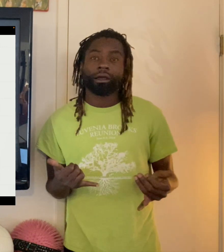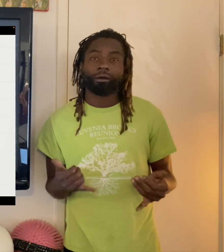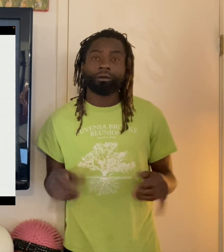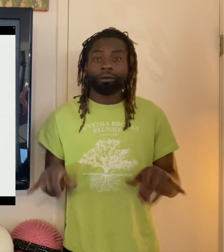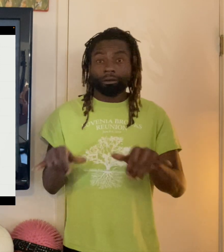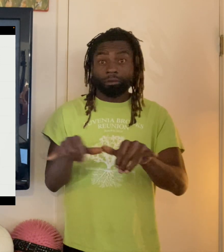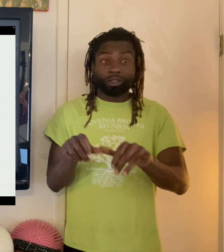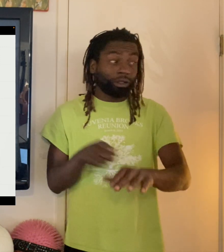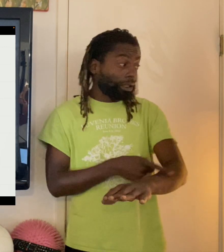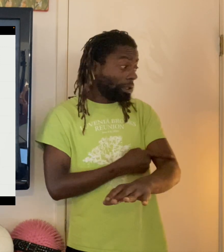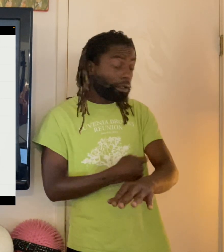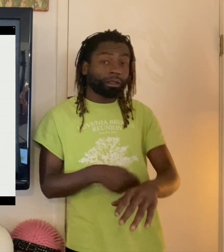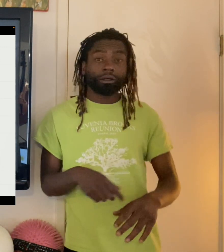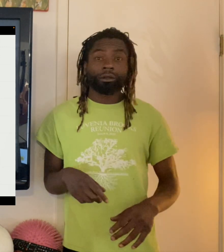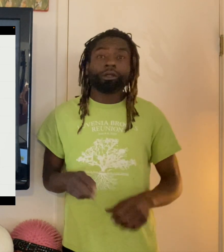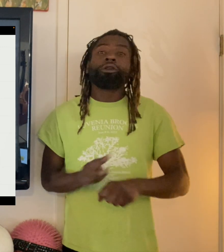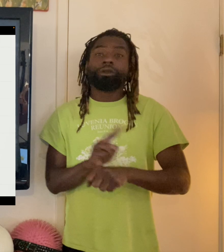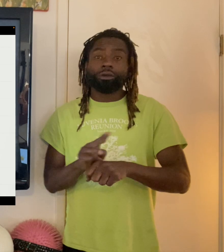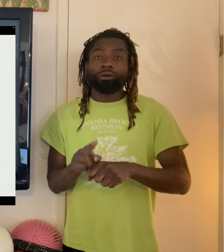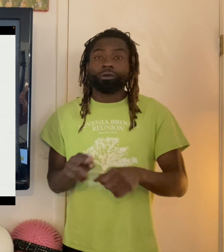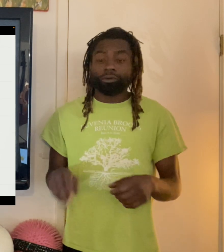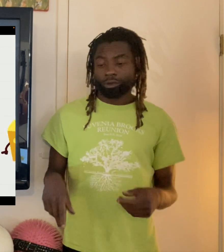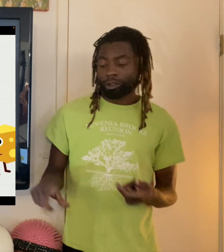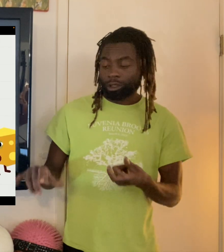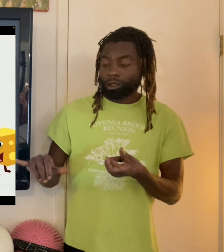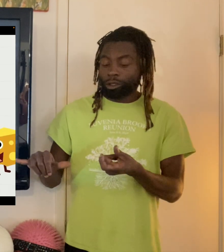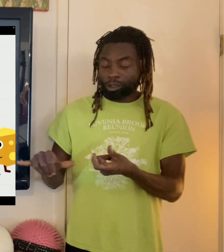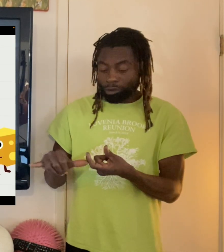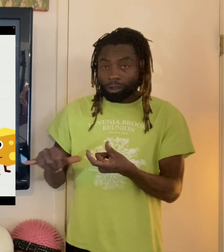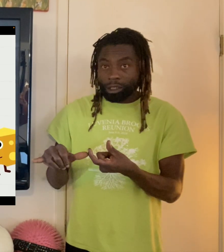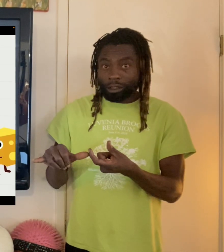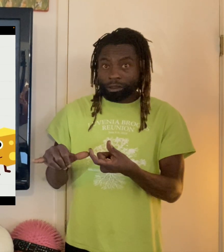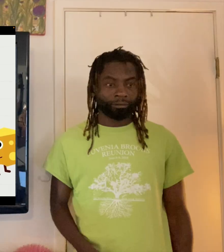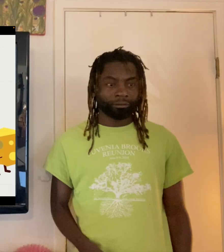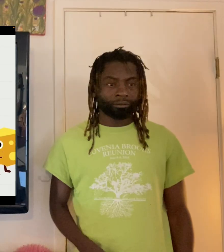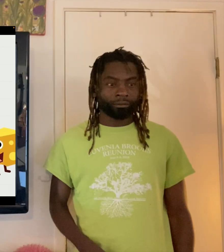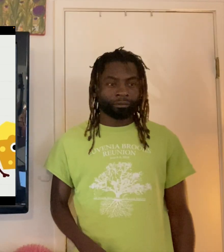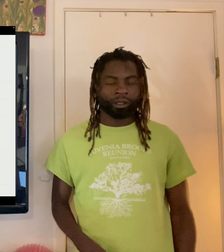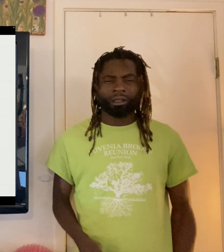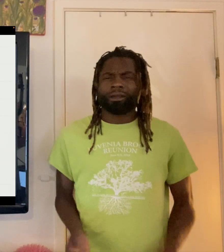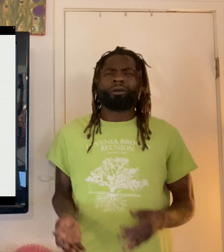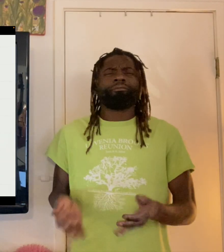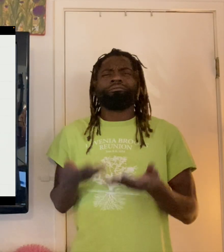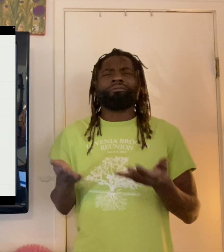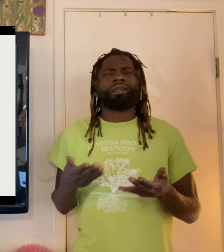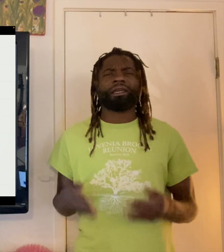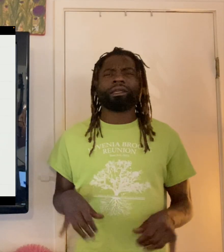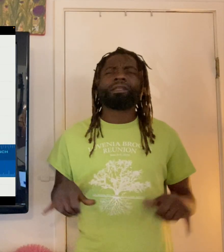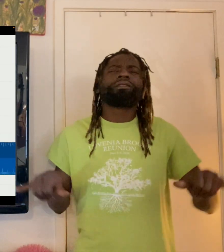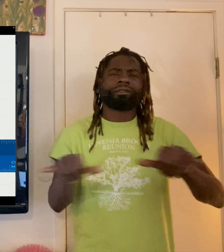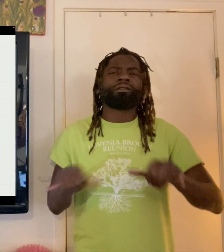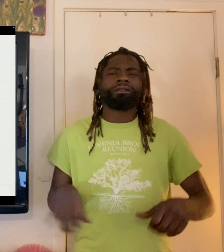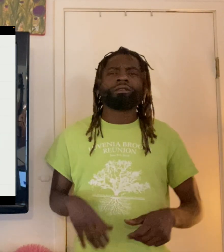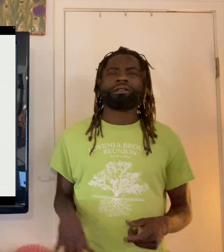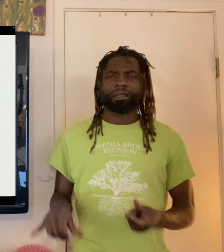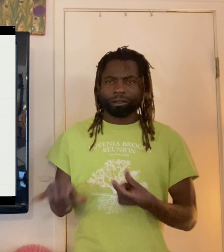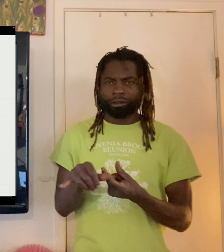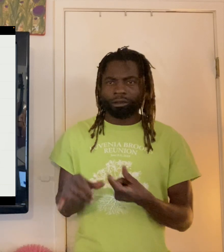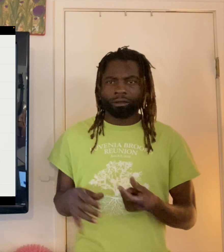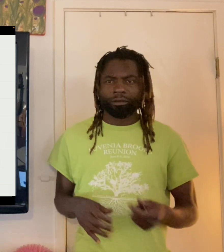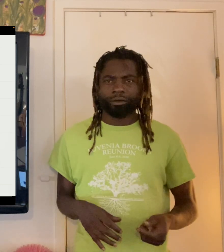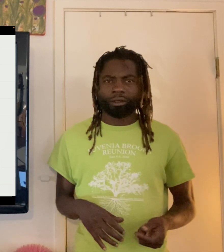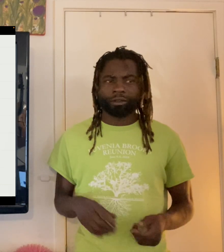length of something, we measure with units. There are many standard units that you can